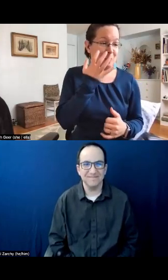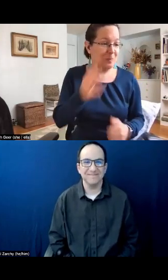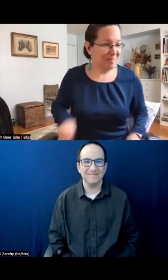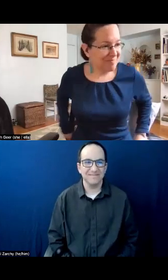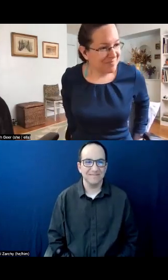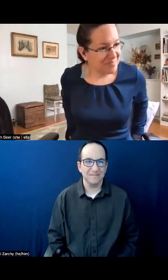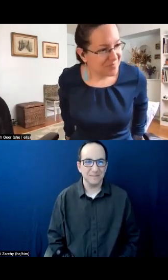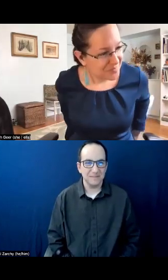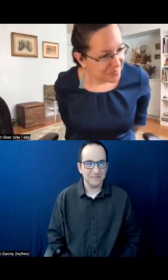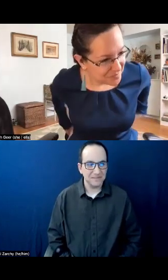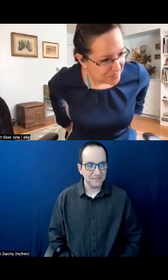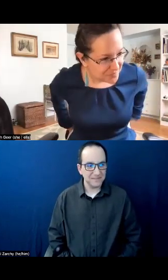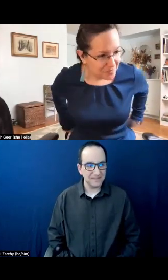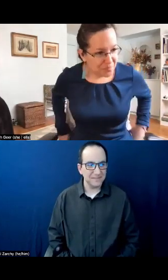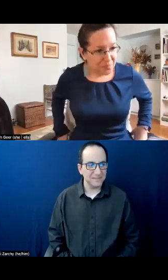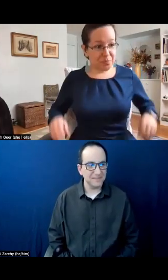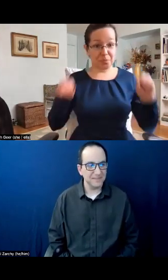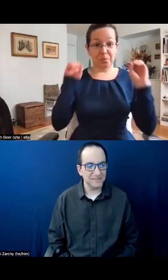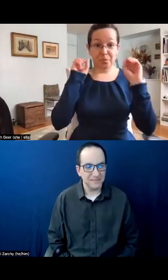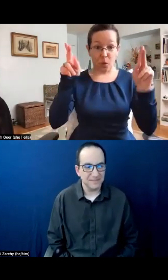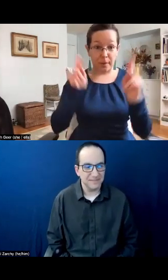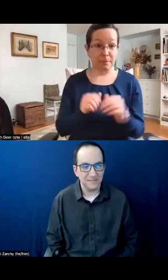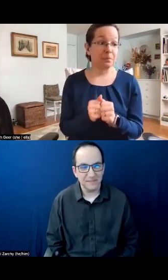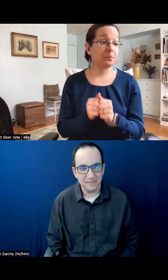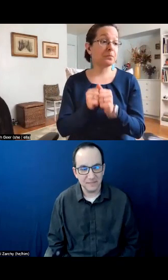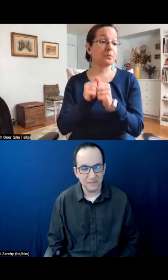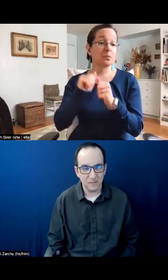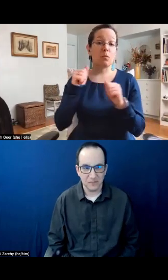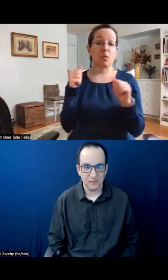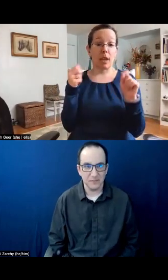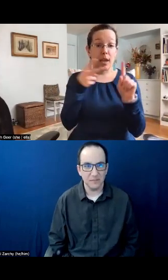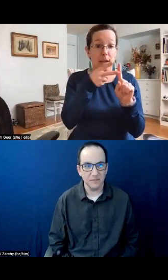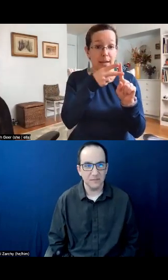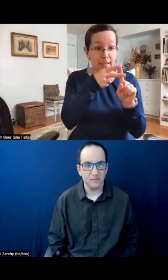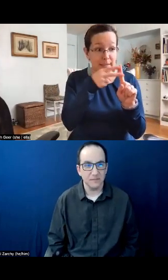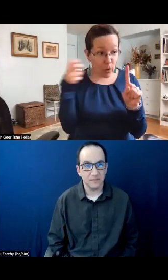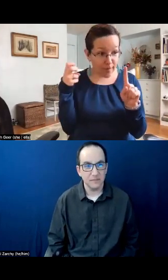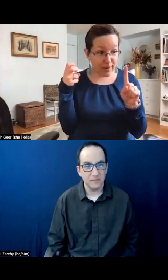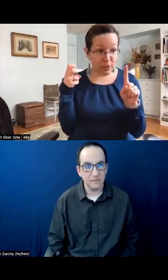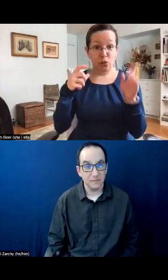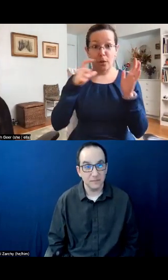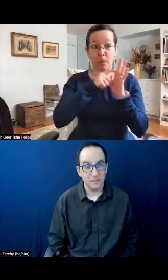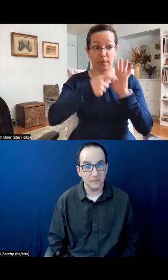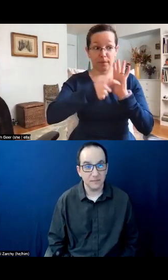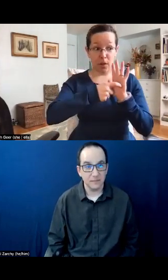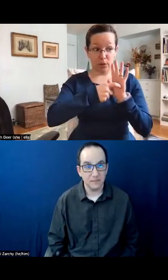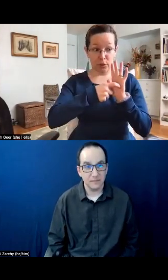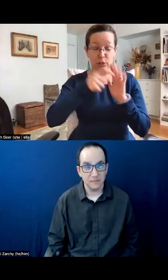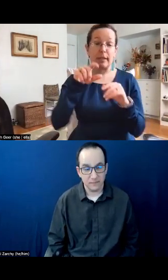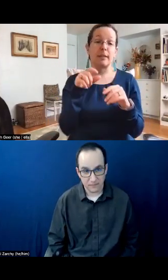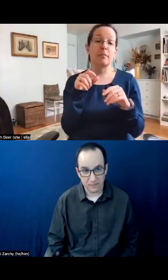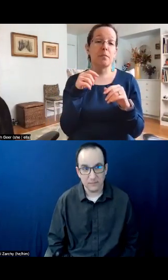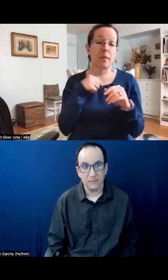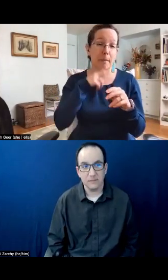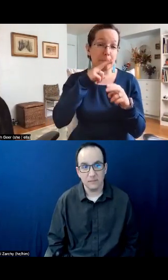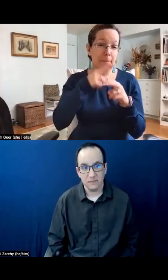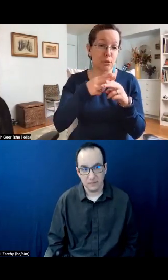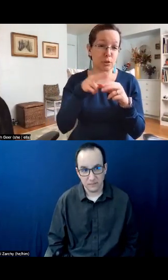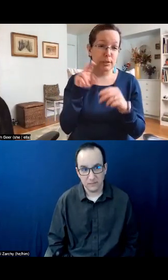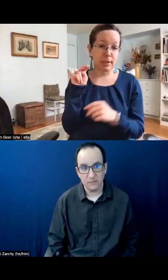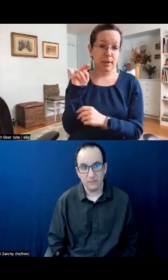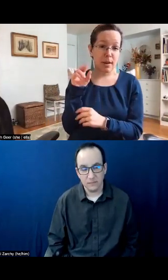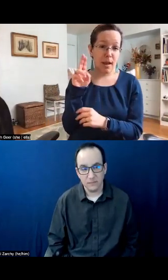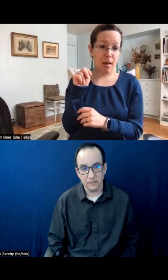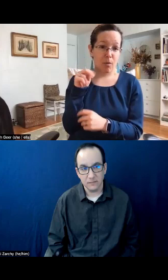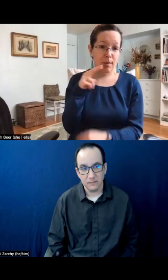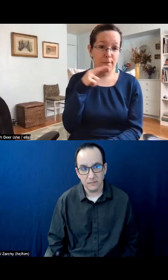Earlier I was freezing and now it's changed, I'm a bit warm now, okay. Now, on to derivational morphology.